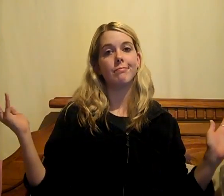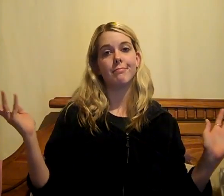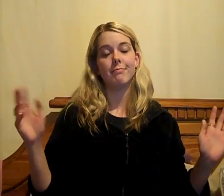Obviously, I'd do it better another time, but you just saw me do this in like 30 seconds. So, if you want to make it look like you were dead or dead